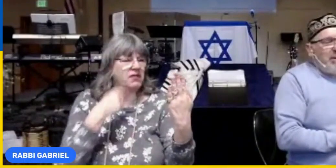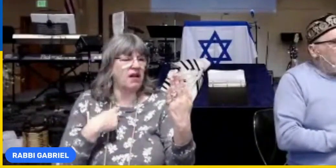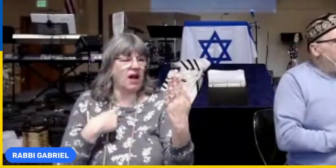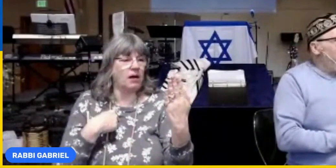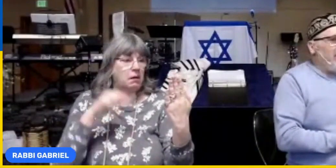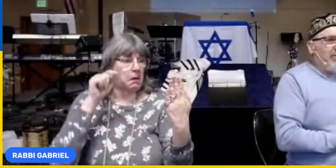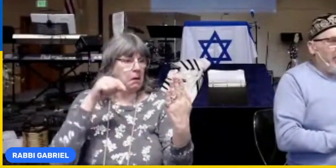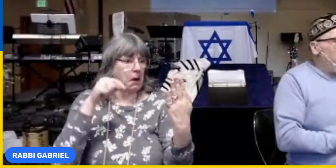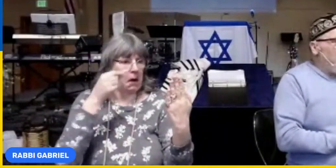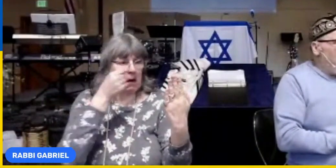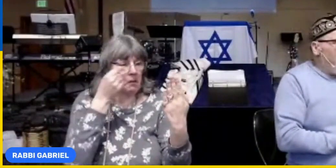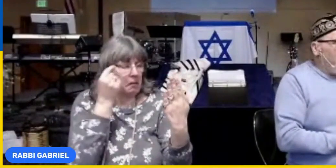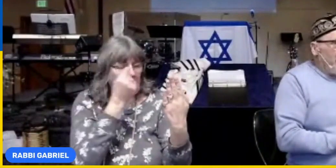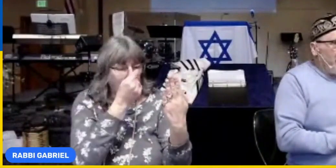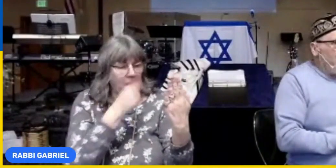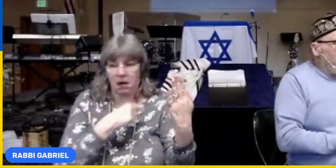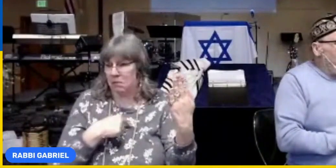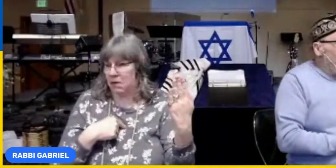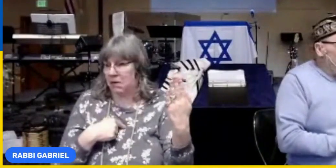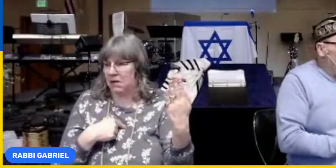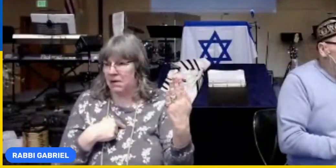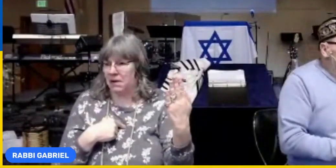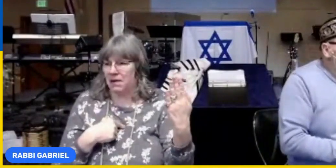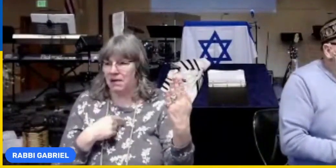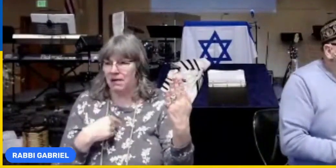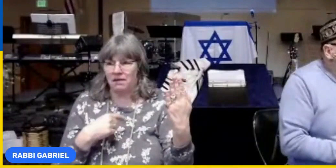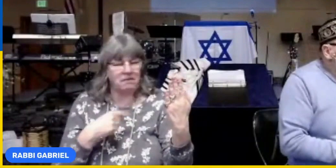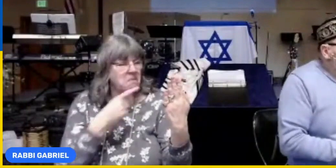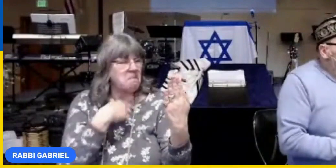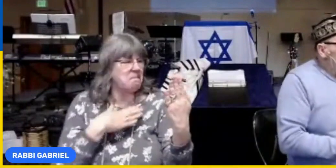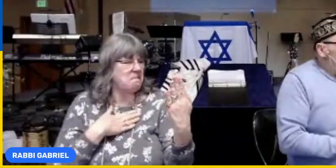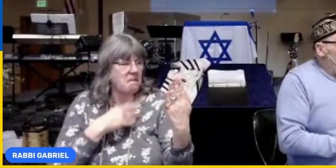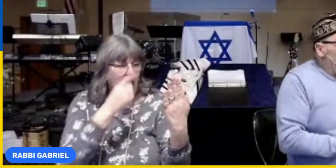anything. Mirrors can be very annoying.